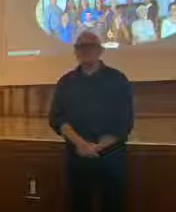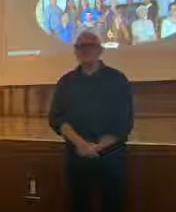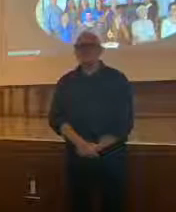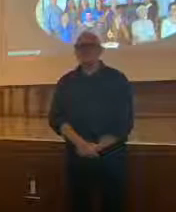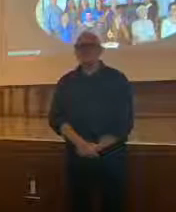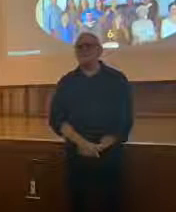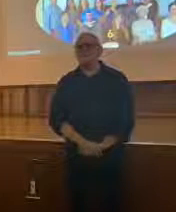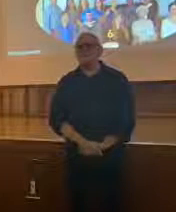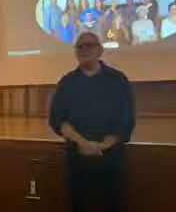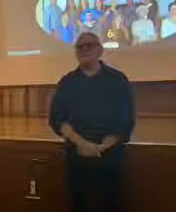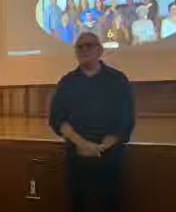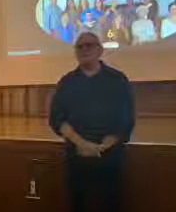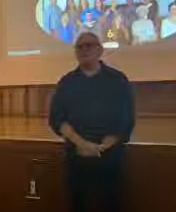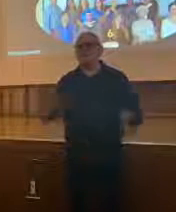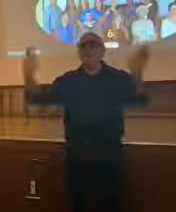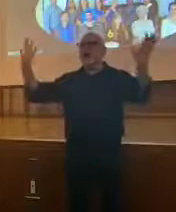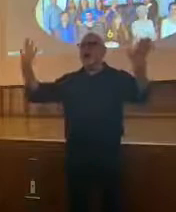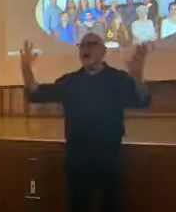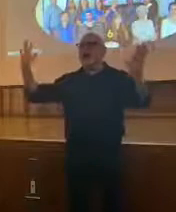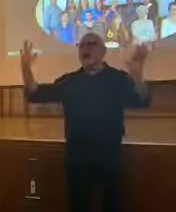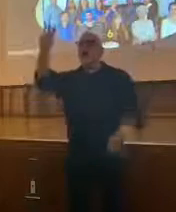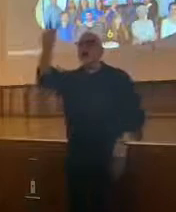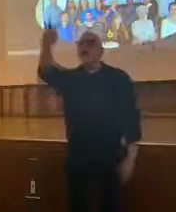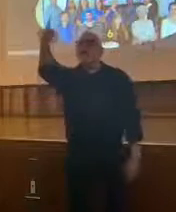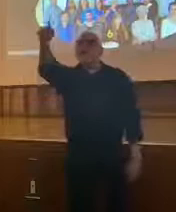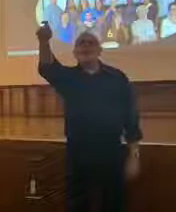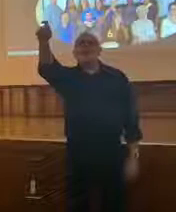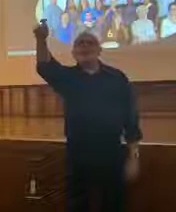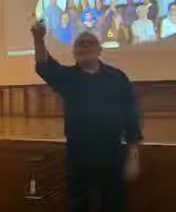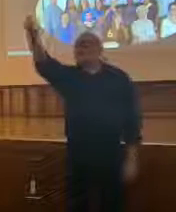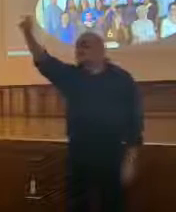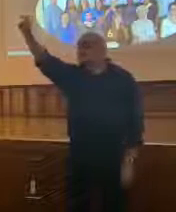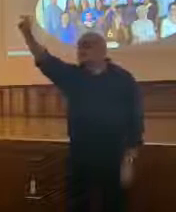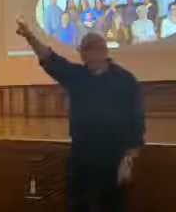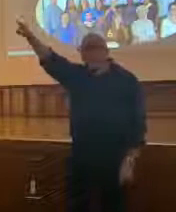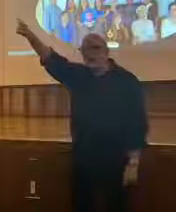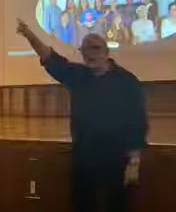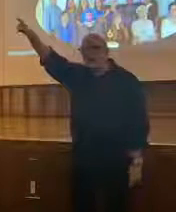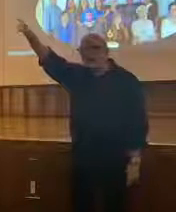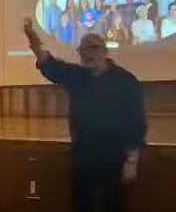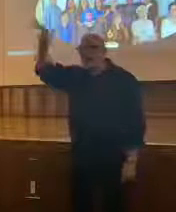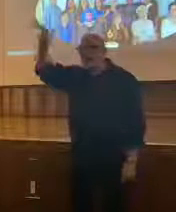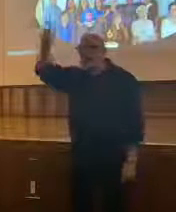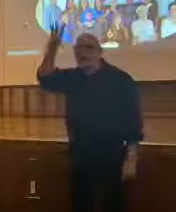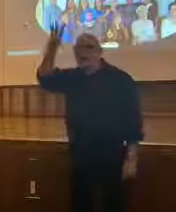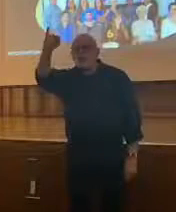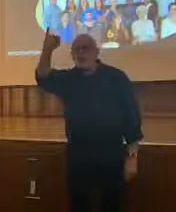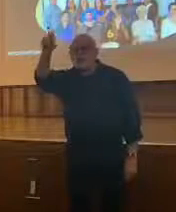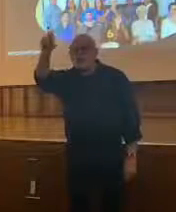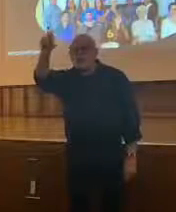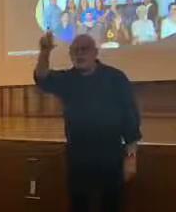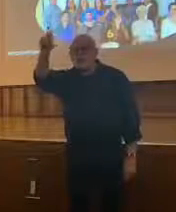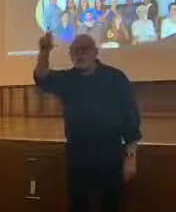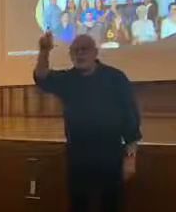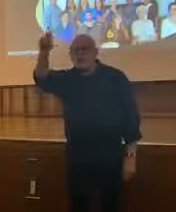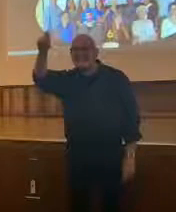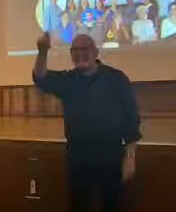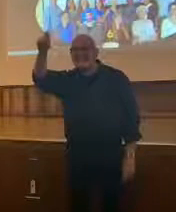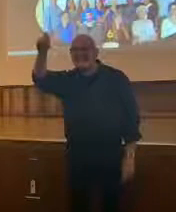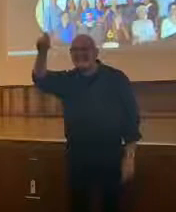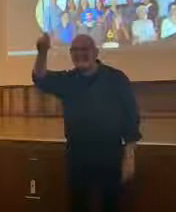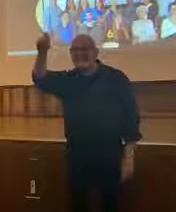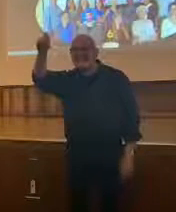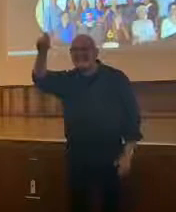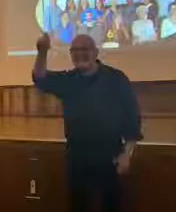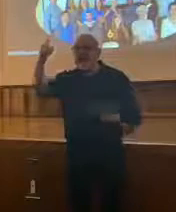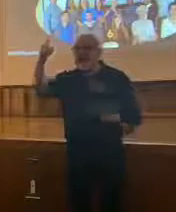if you've ever wondered how far someone would go for you, Wix came halfway around the world to be here with you today, all the way